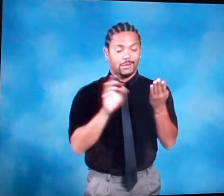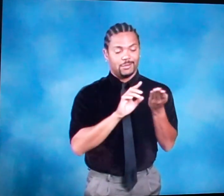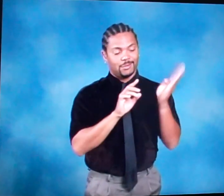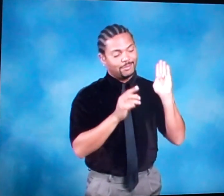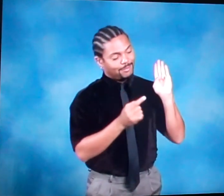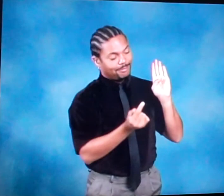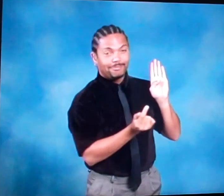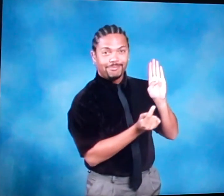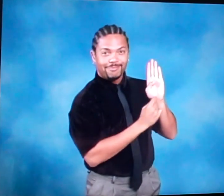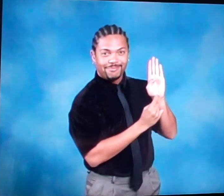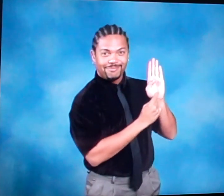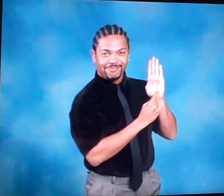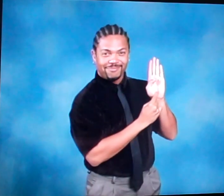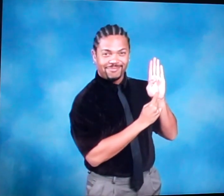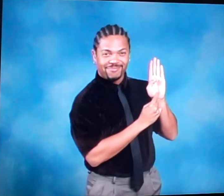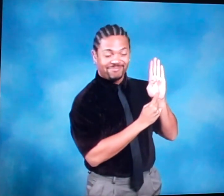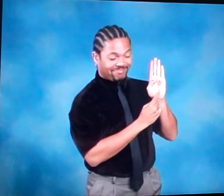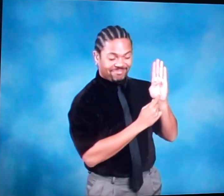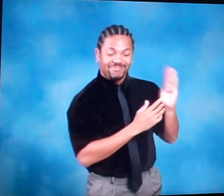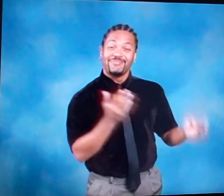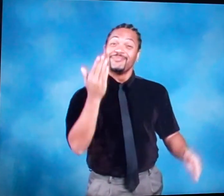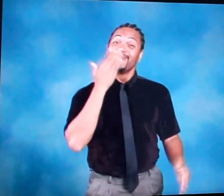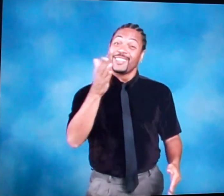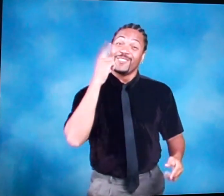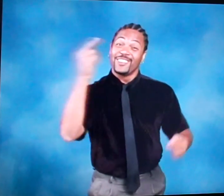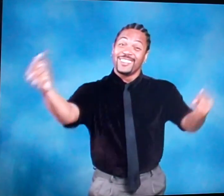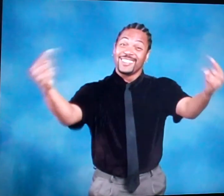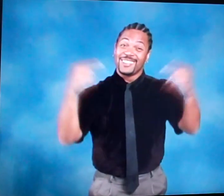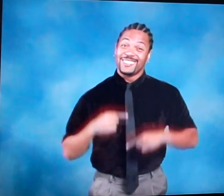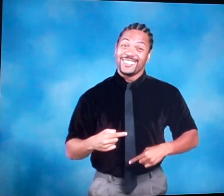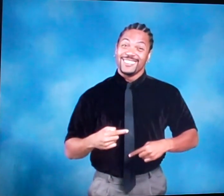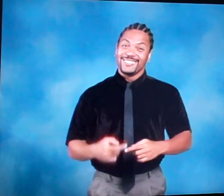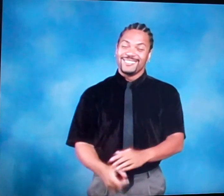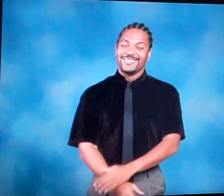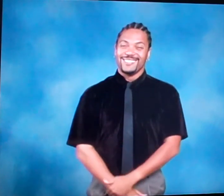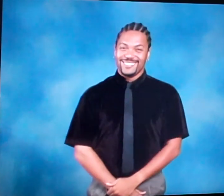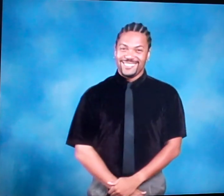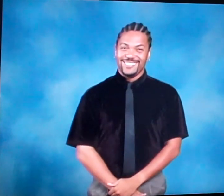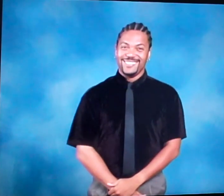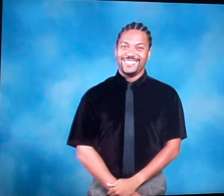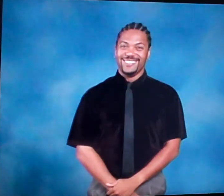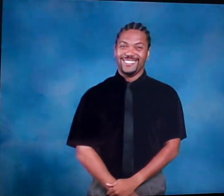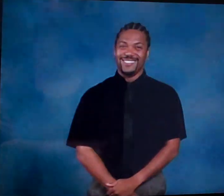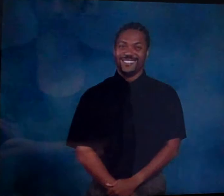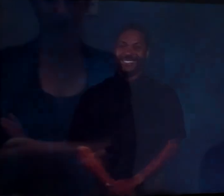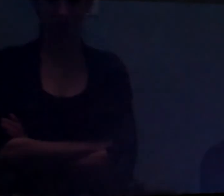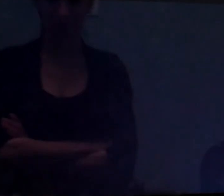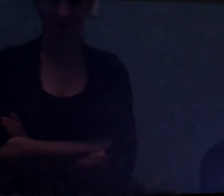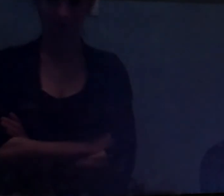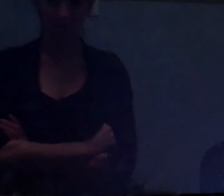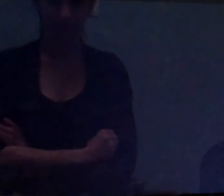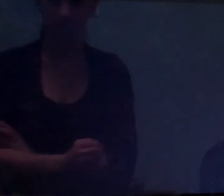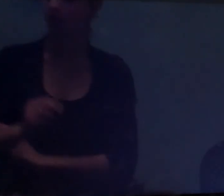perfect. On the back of the pamphlet is my contact information. And thank you very much for coming.